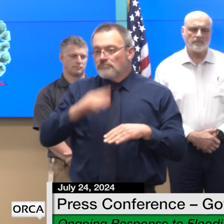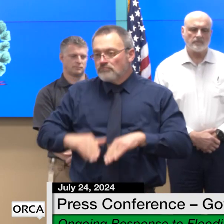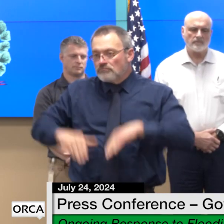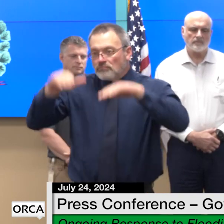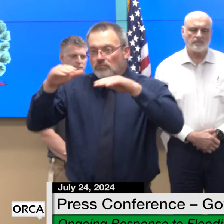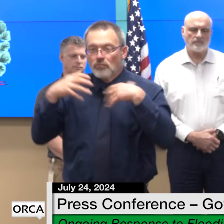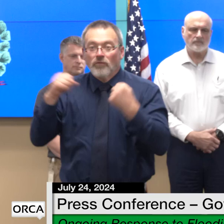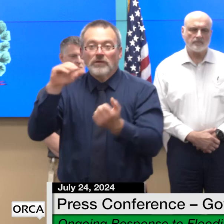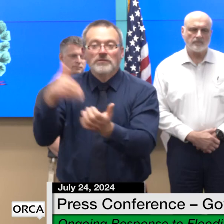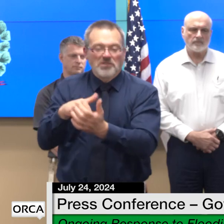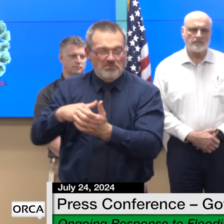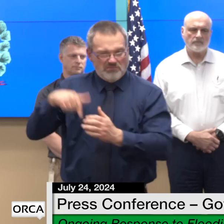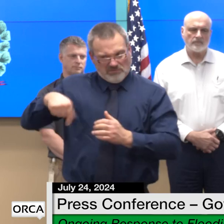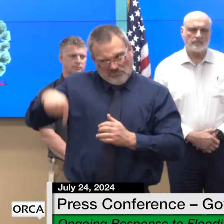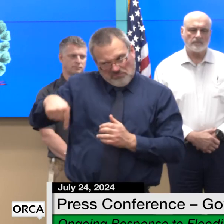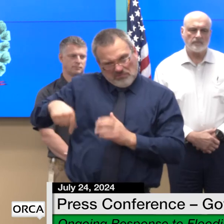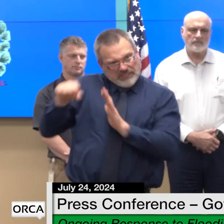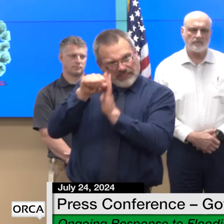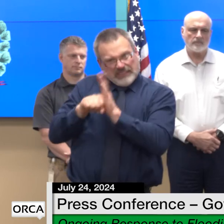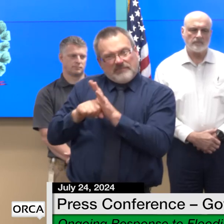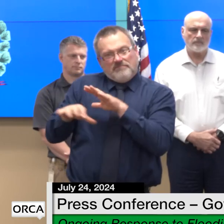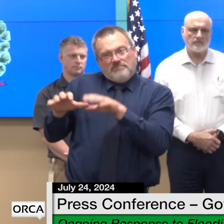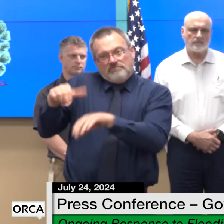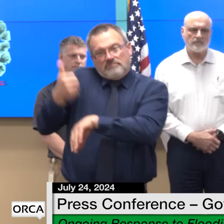recovery centers in Barrie,